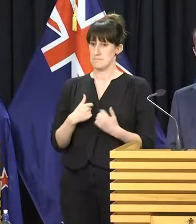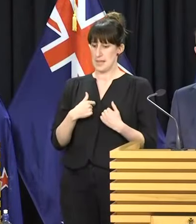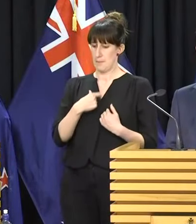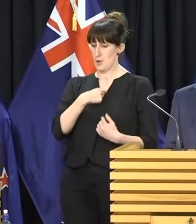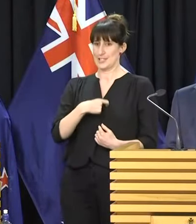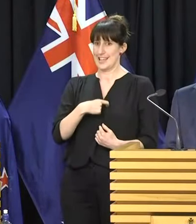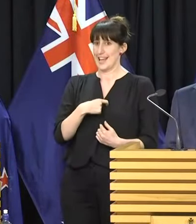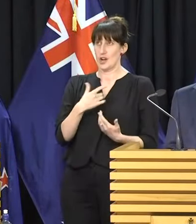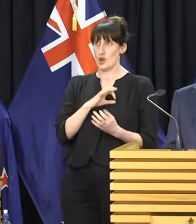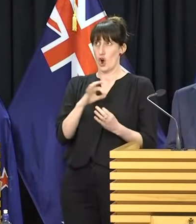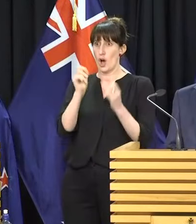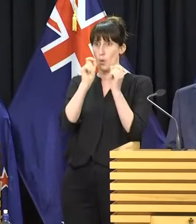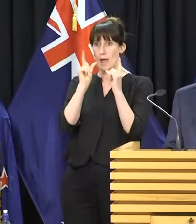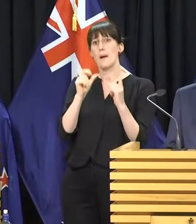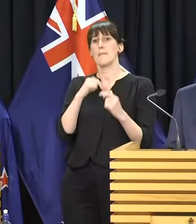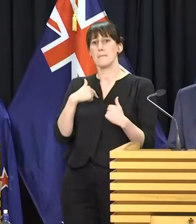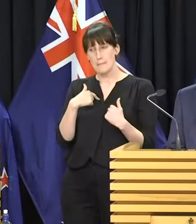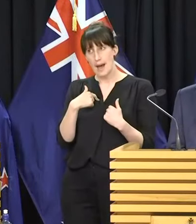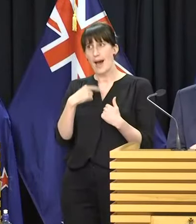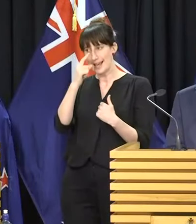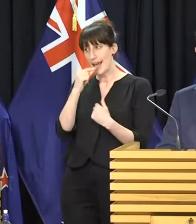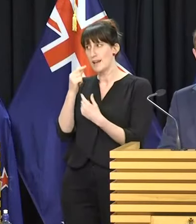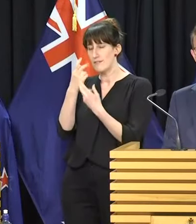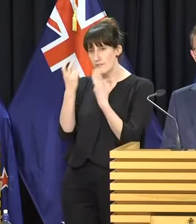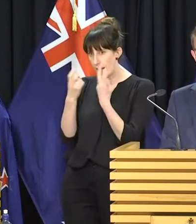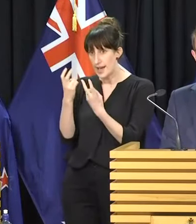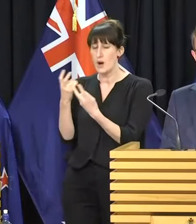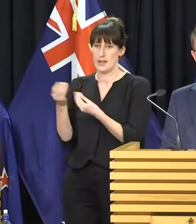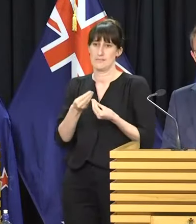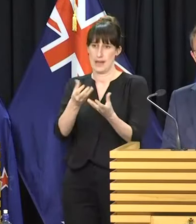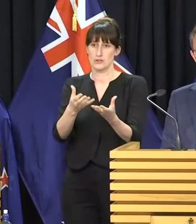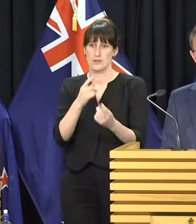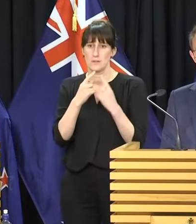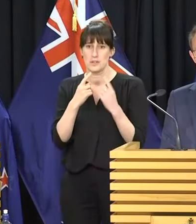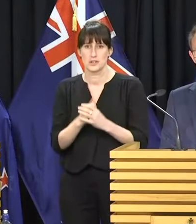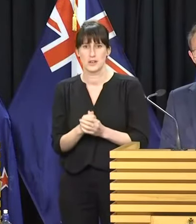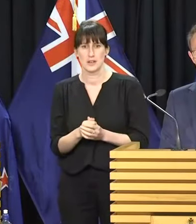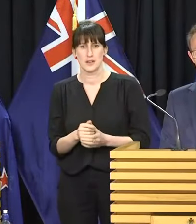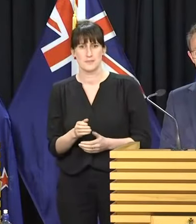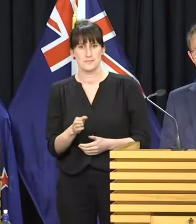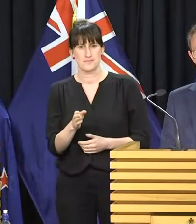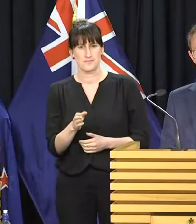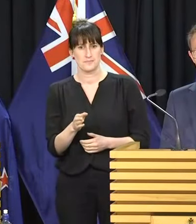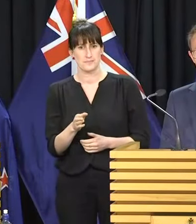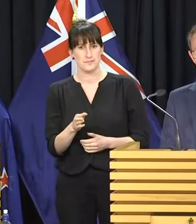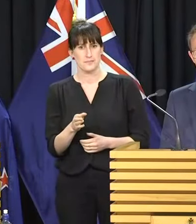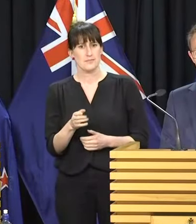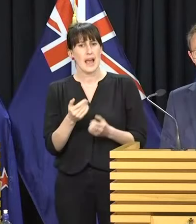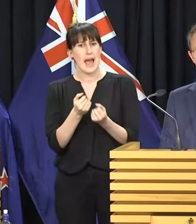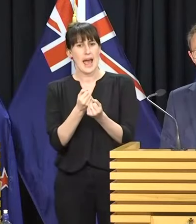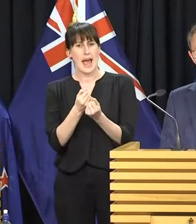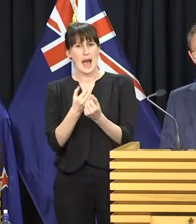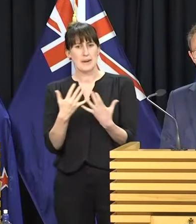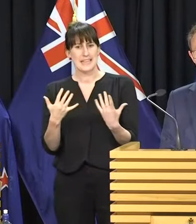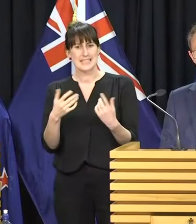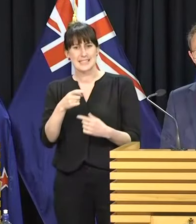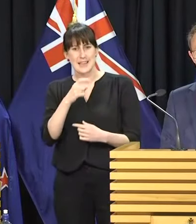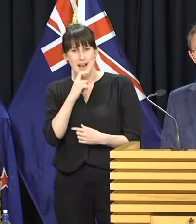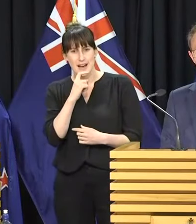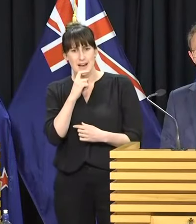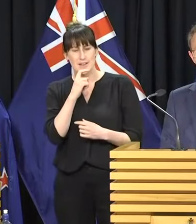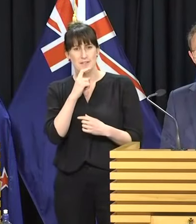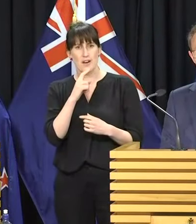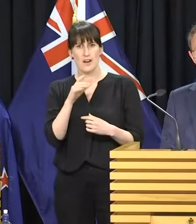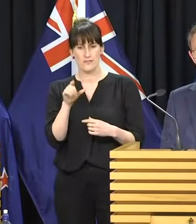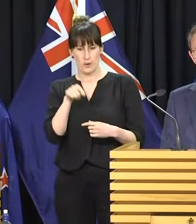aware of, but I can get that information and provide it. The contact circle that you know at the moment, like the number of employees at the A to Z and the number